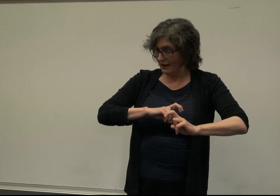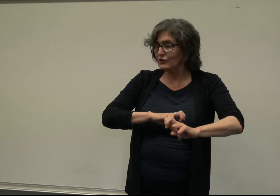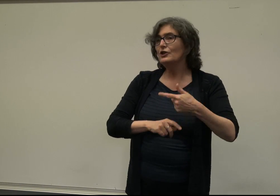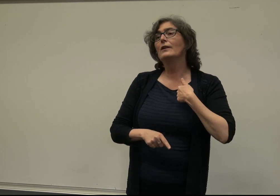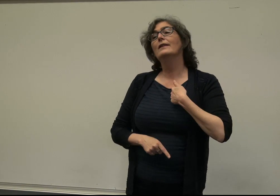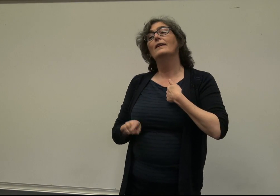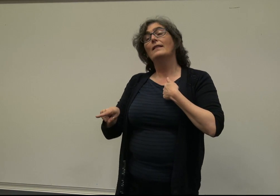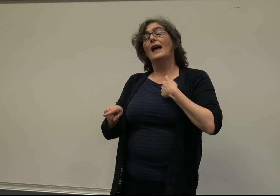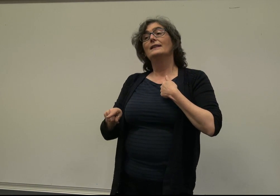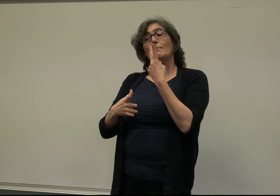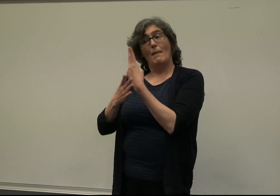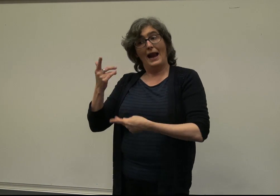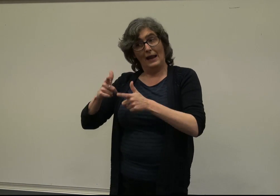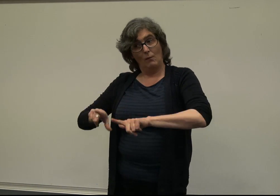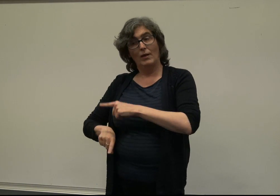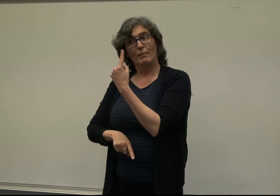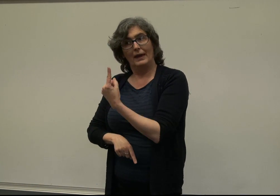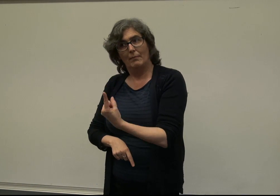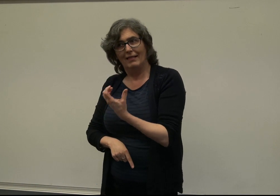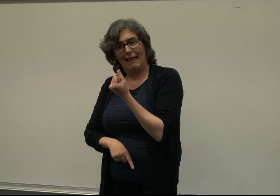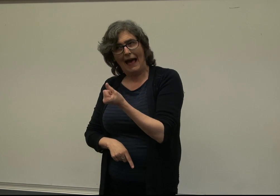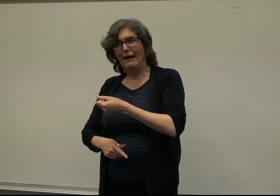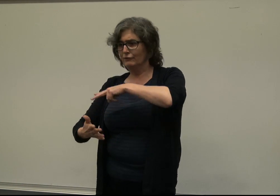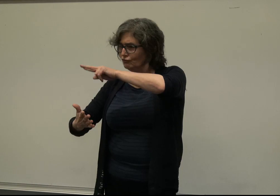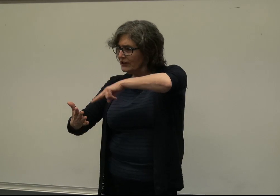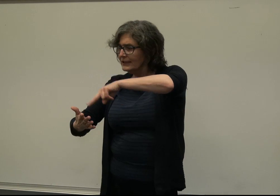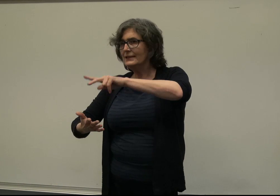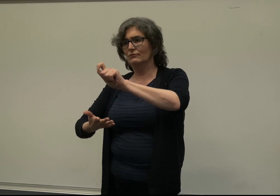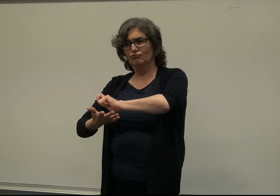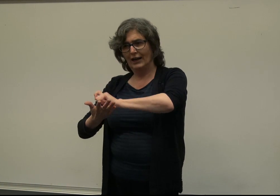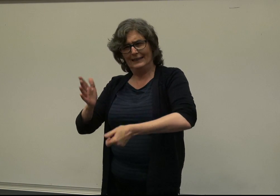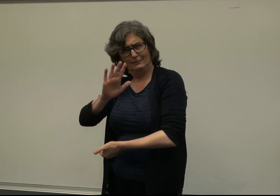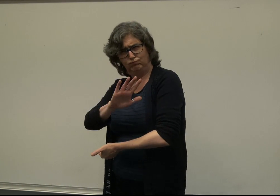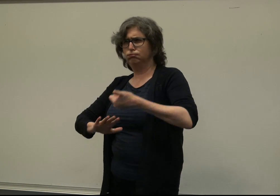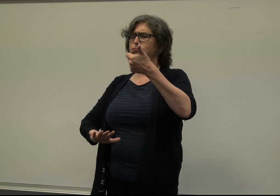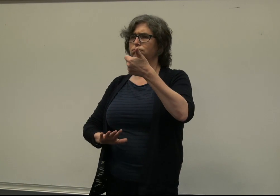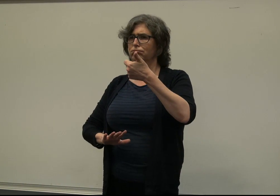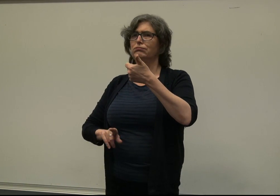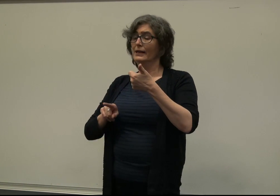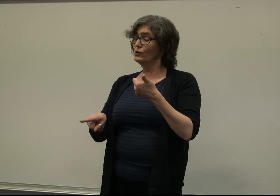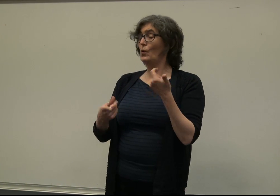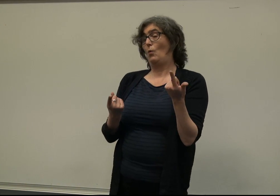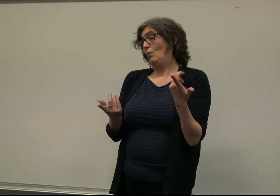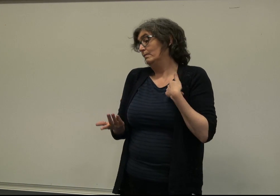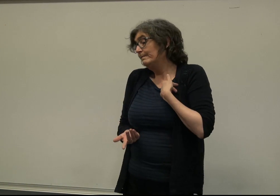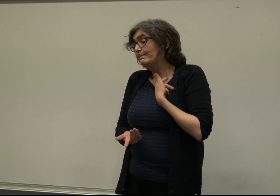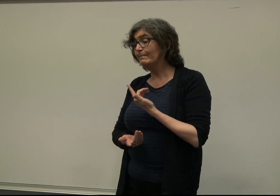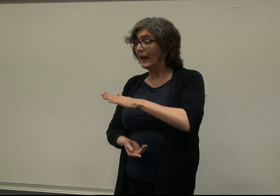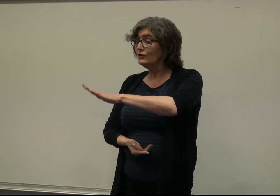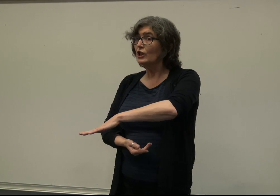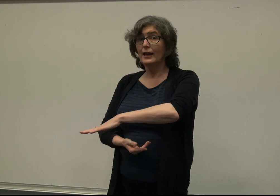literacy. So, for example, for reading, if the bilingual child has a